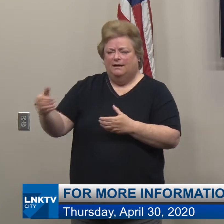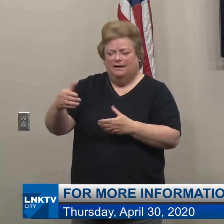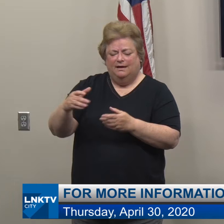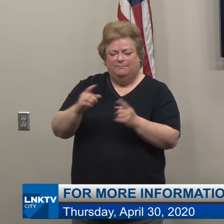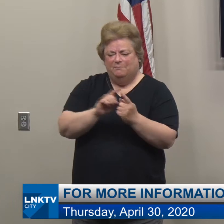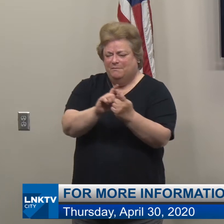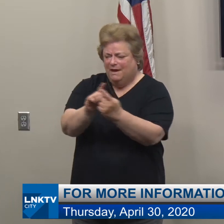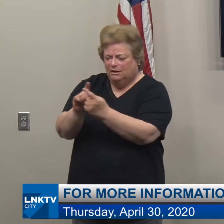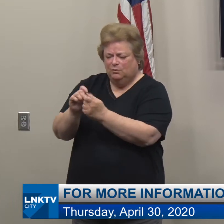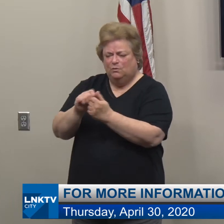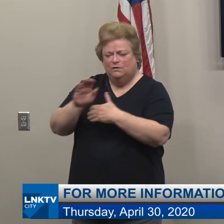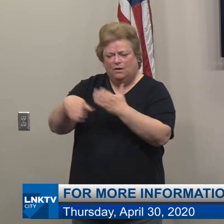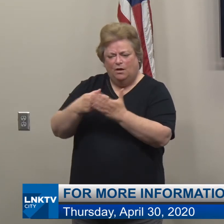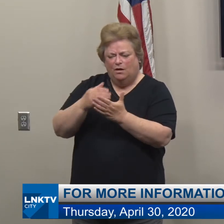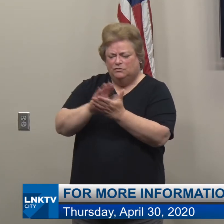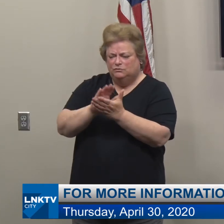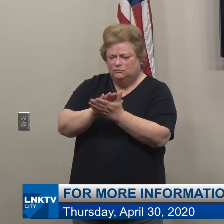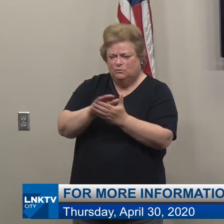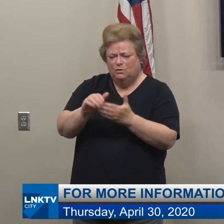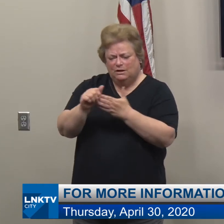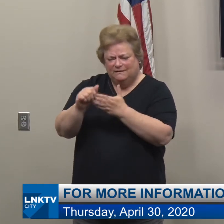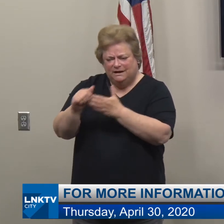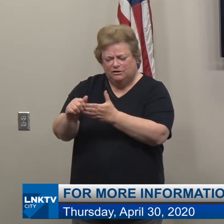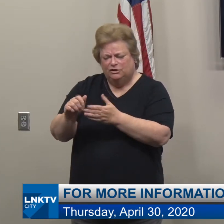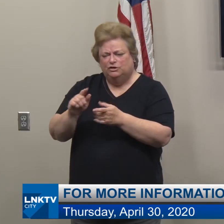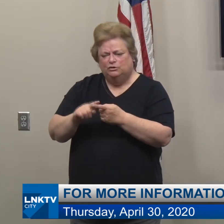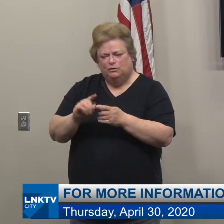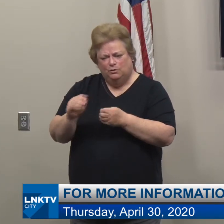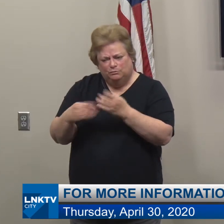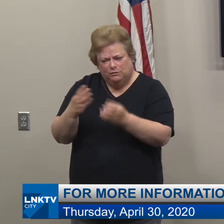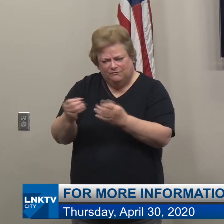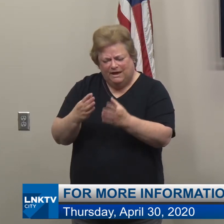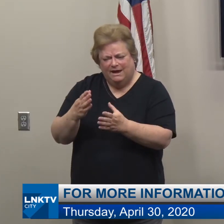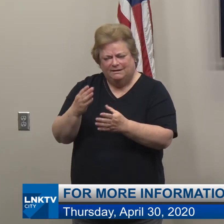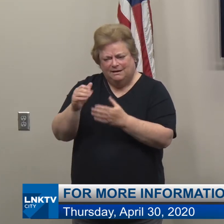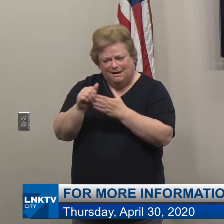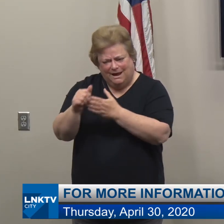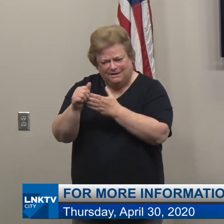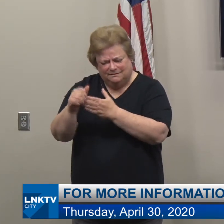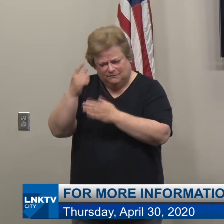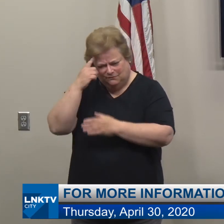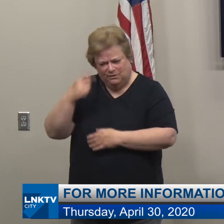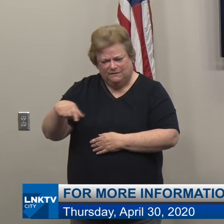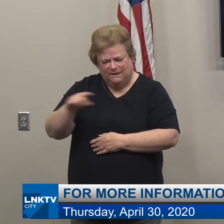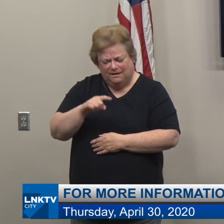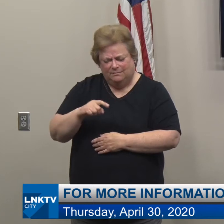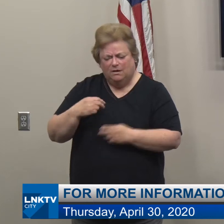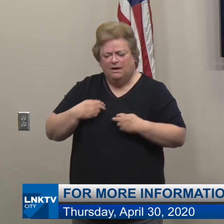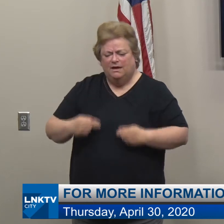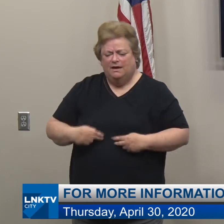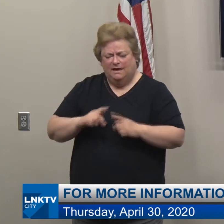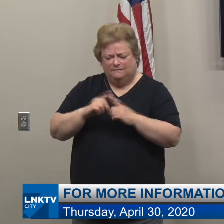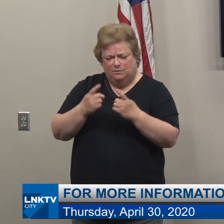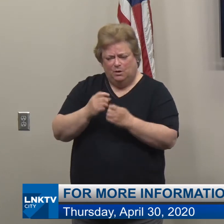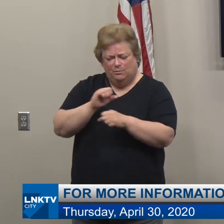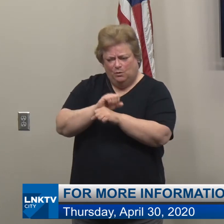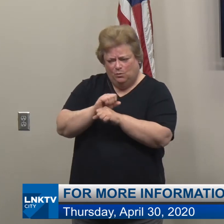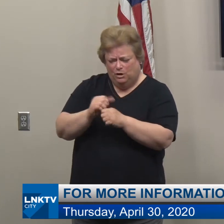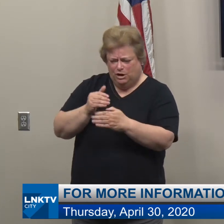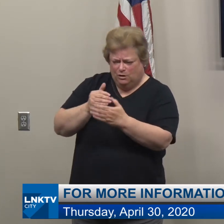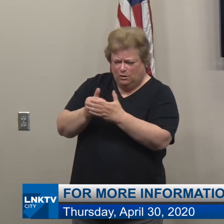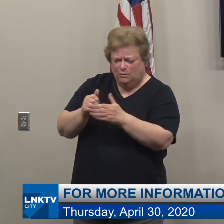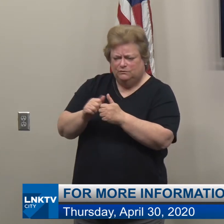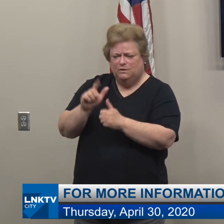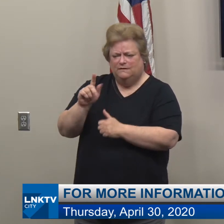county to address their concerns and provide public health guidance as needed. Our health department has maintained close contact with LPS ever since,